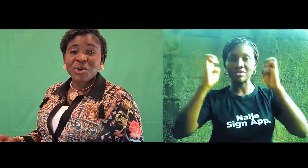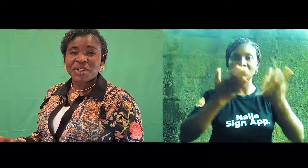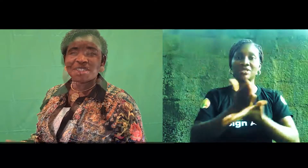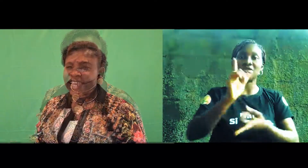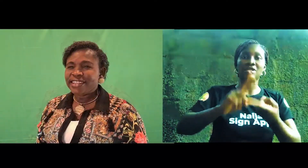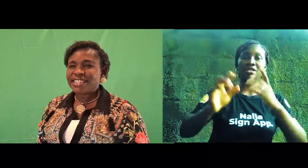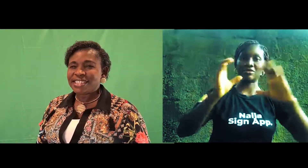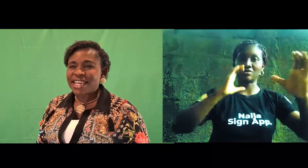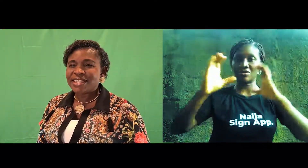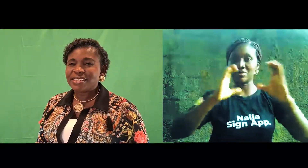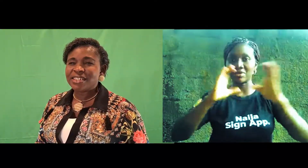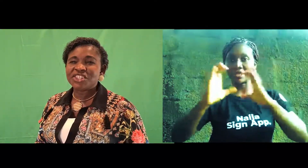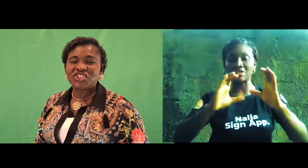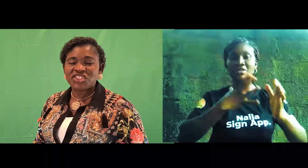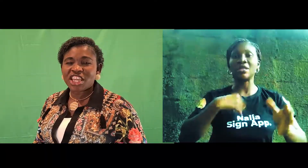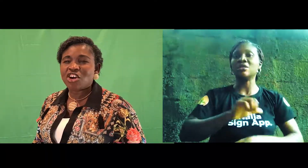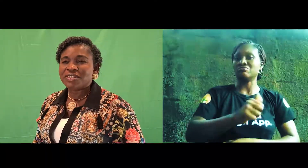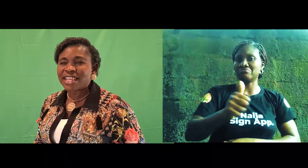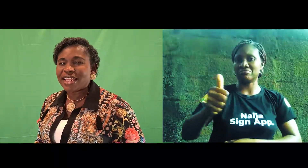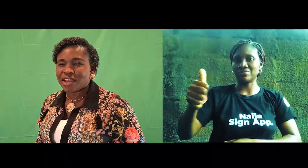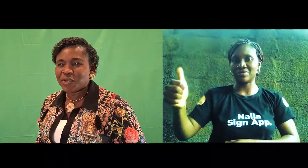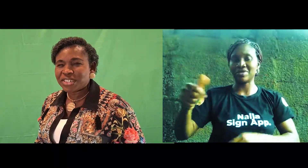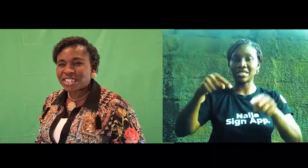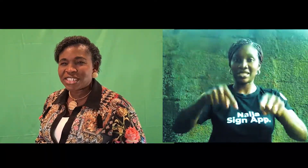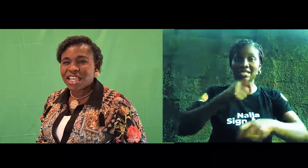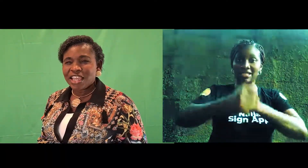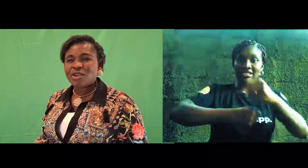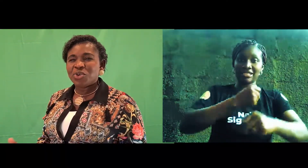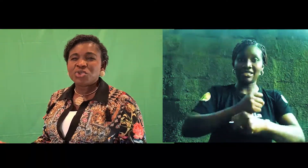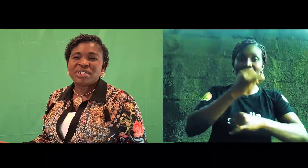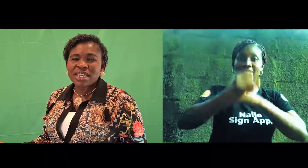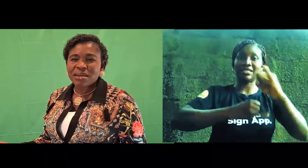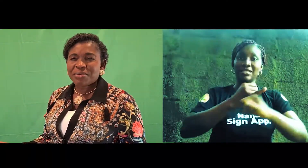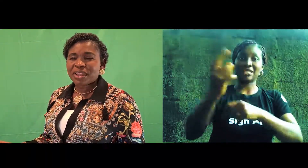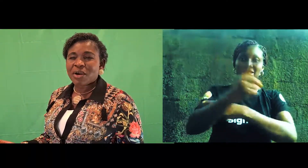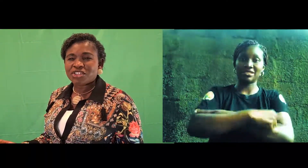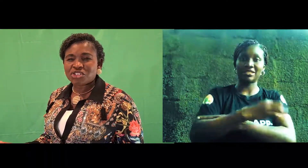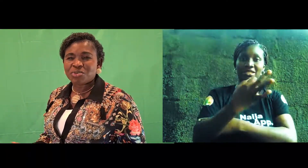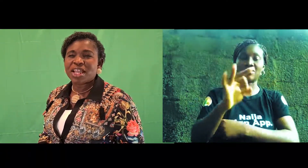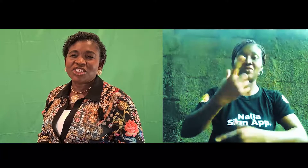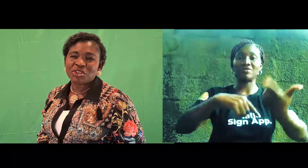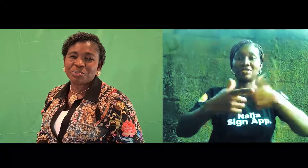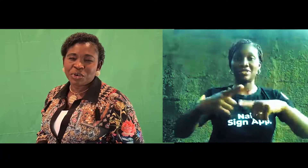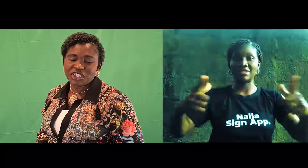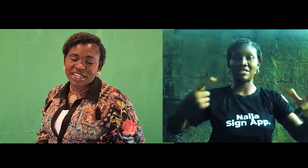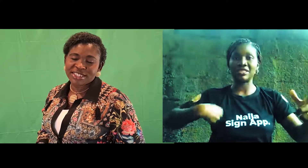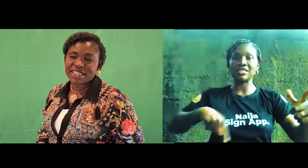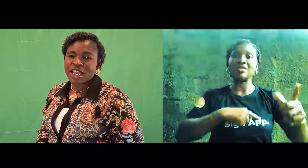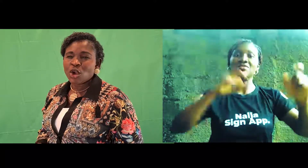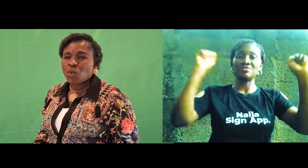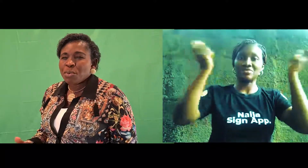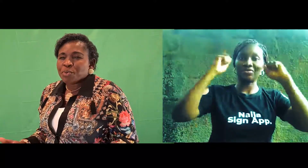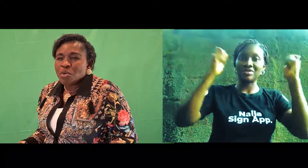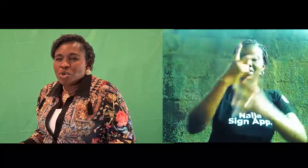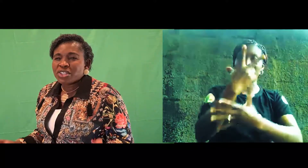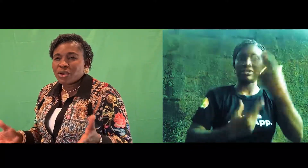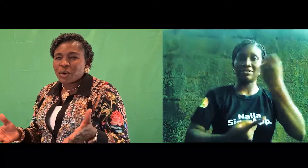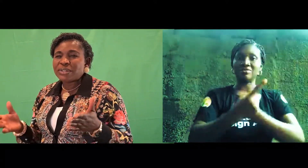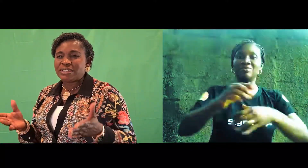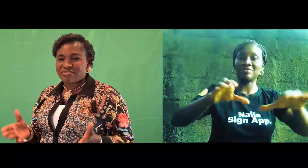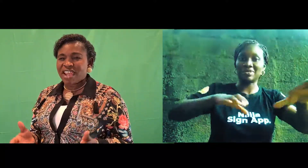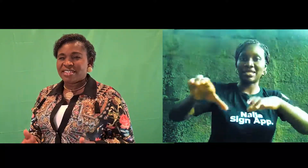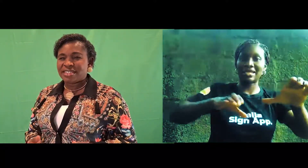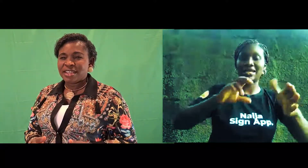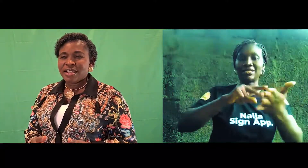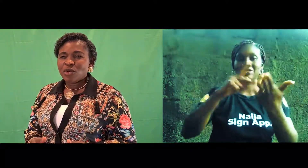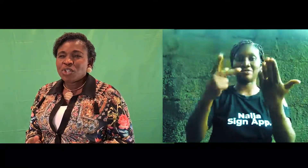and so on. In this year's International Day of Sign Languages, in which we celebrate our Triple Action Project, we promote